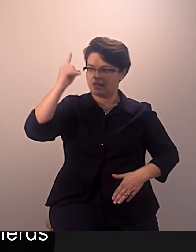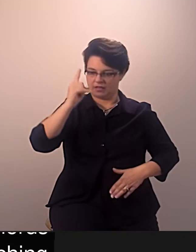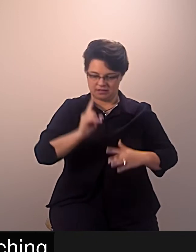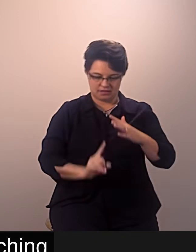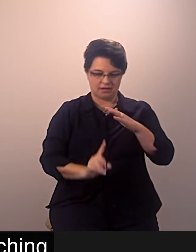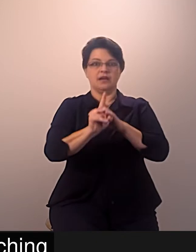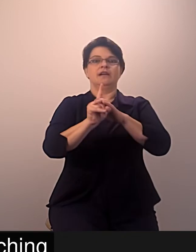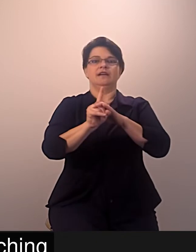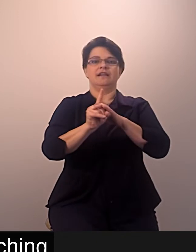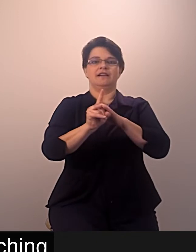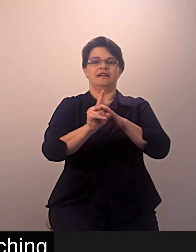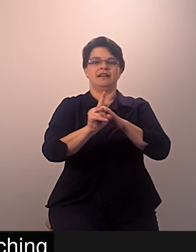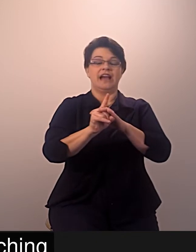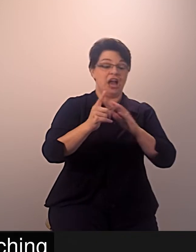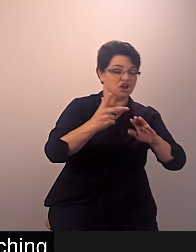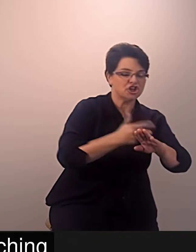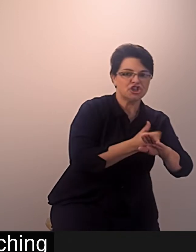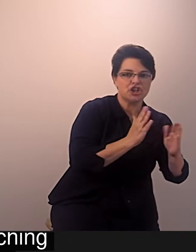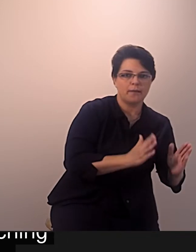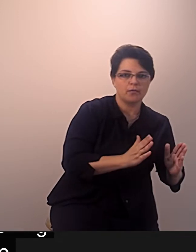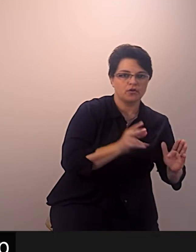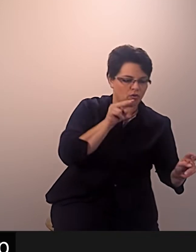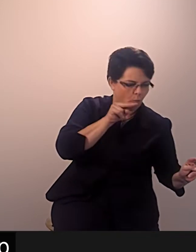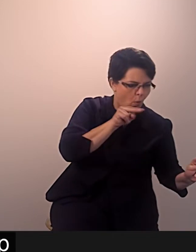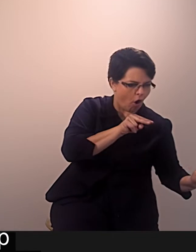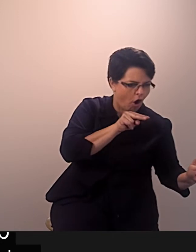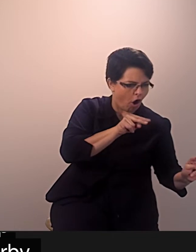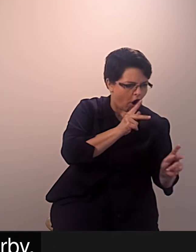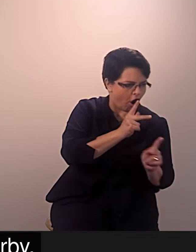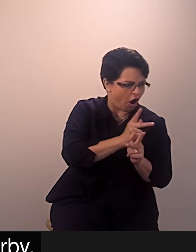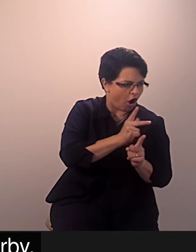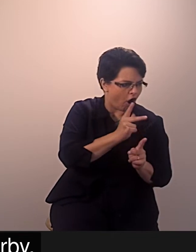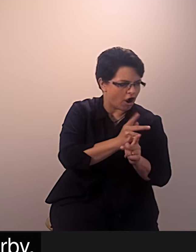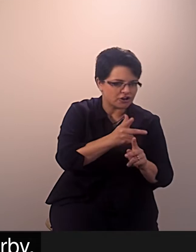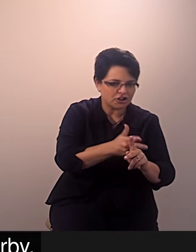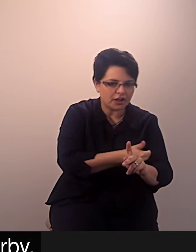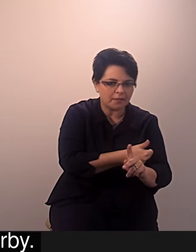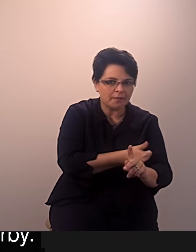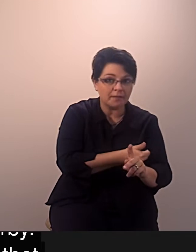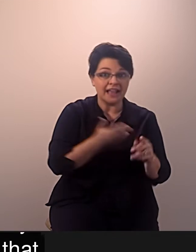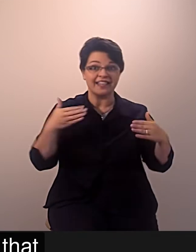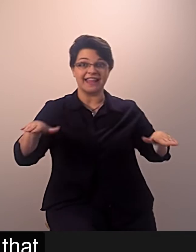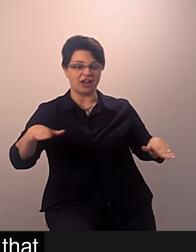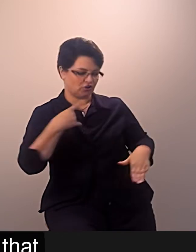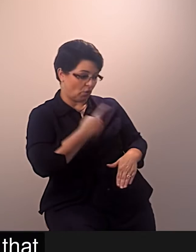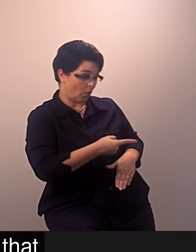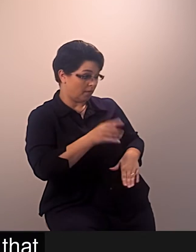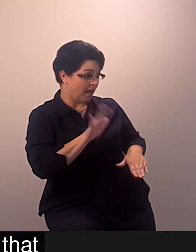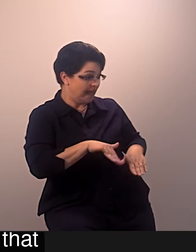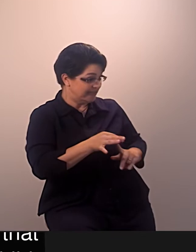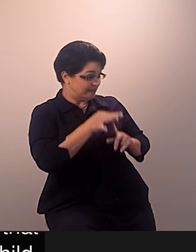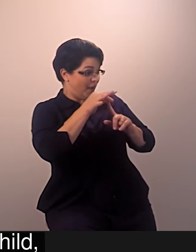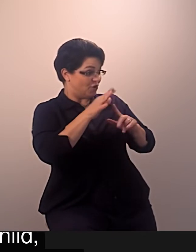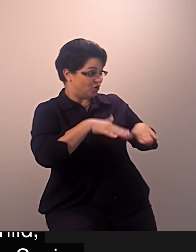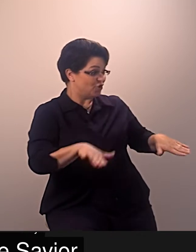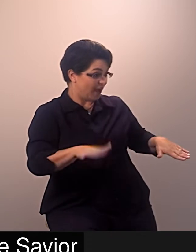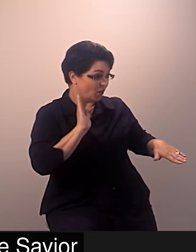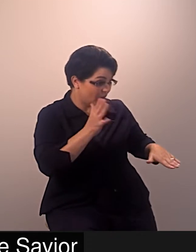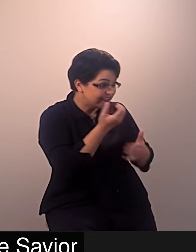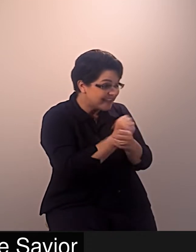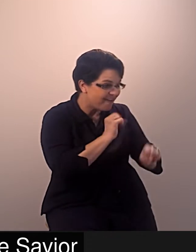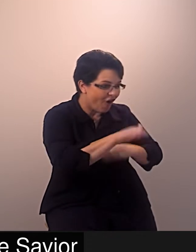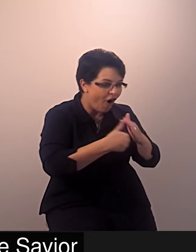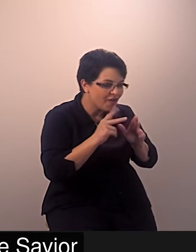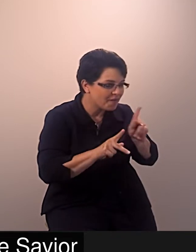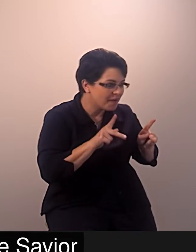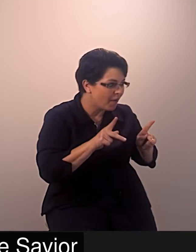watching their sheep in a field nearby. He told them that this special child, who was to be the Savior of the people,